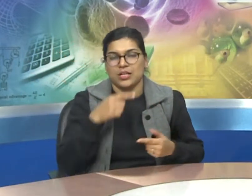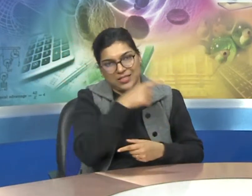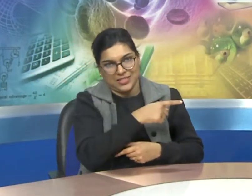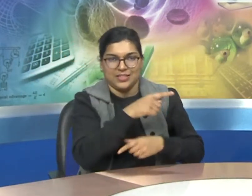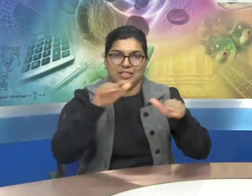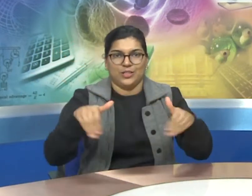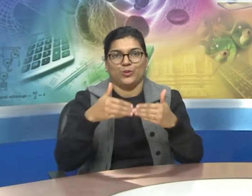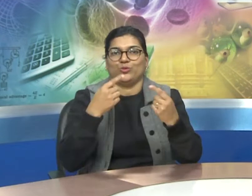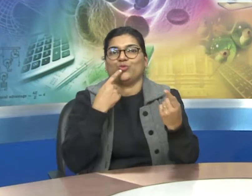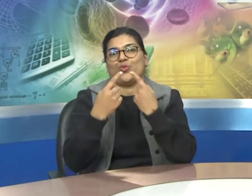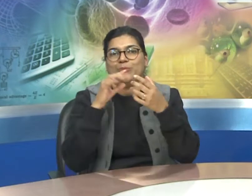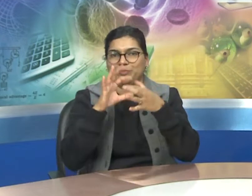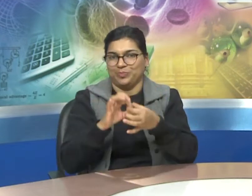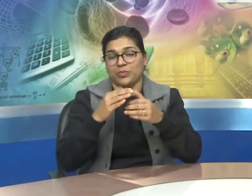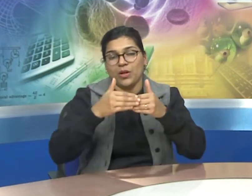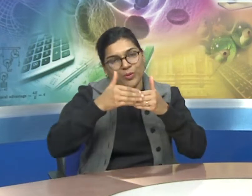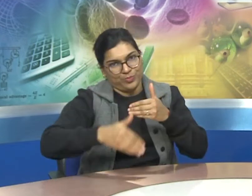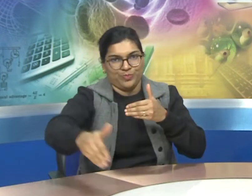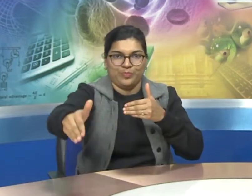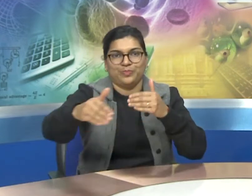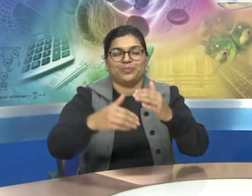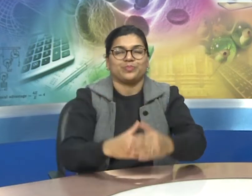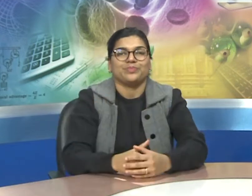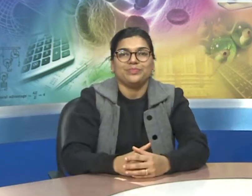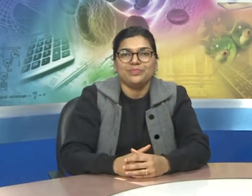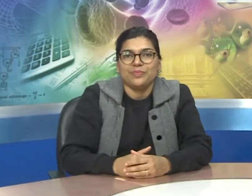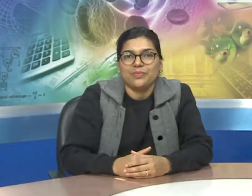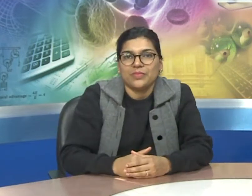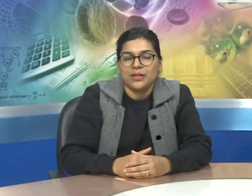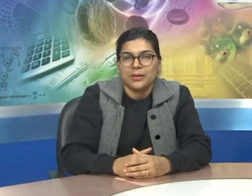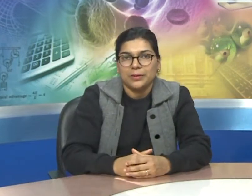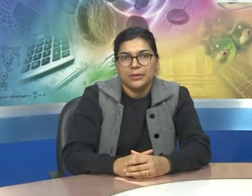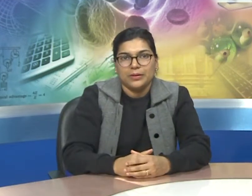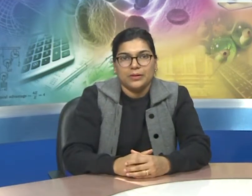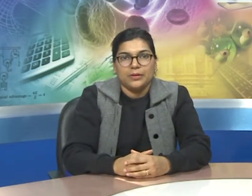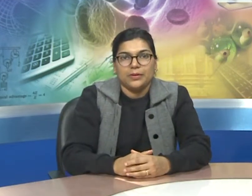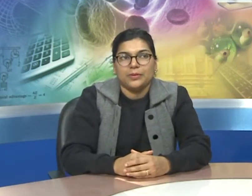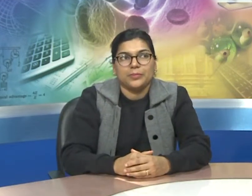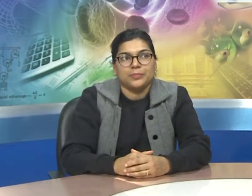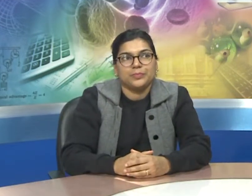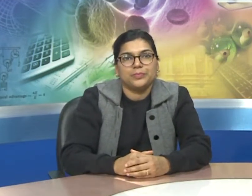because they are kind of listeners. And the third is our message, and then our tools.